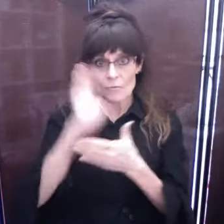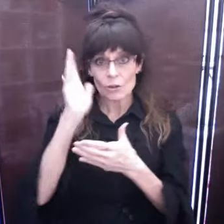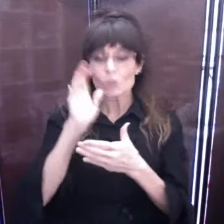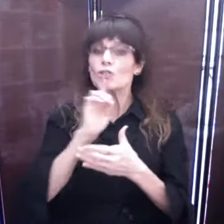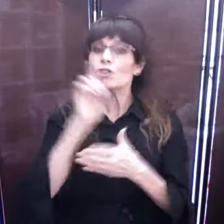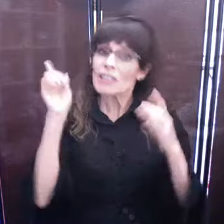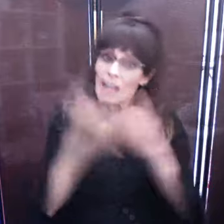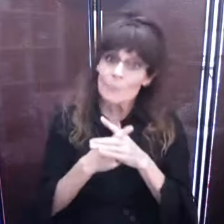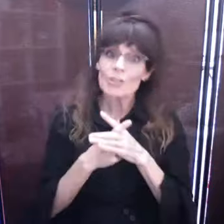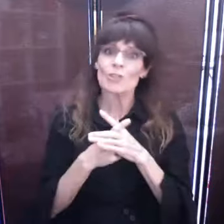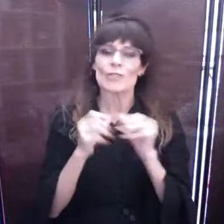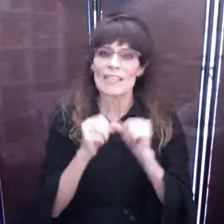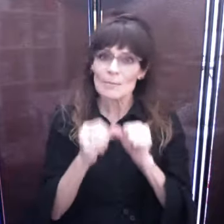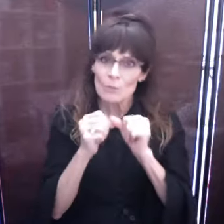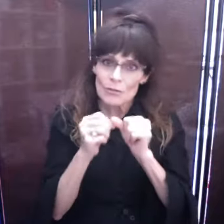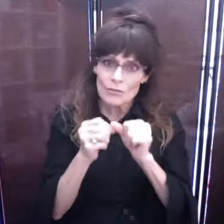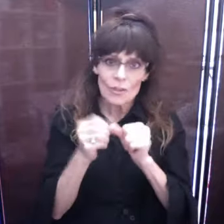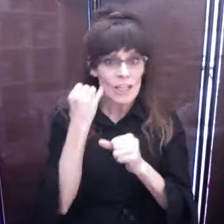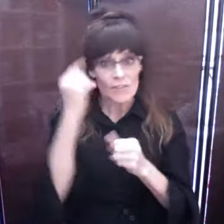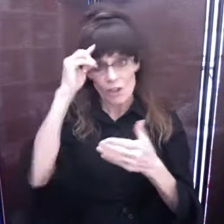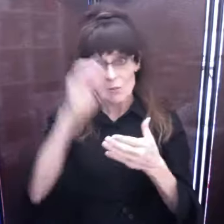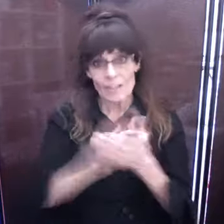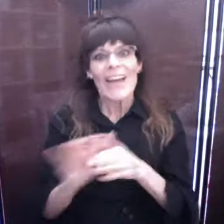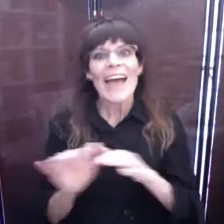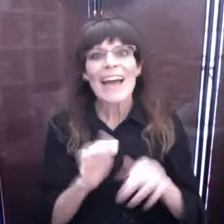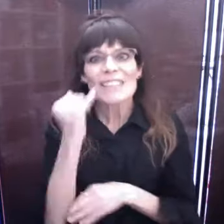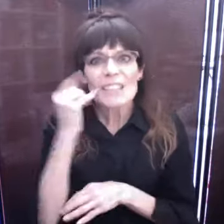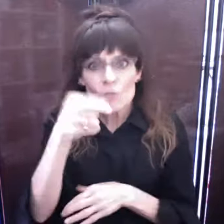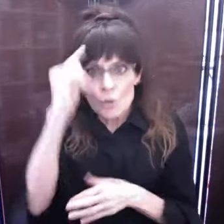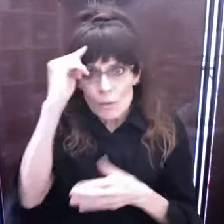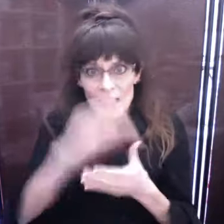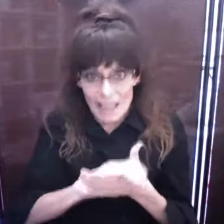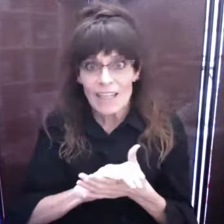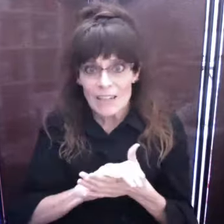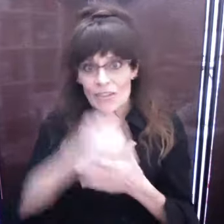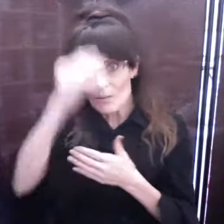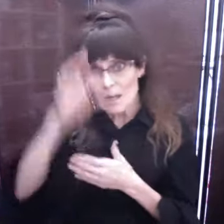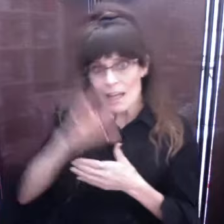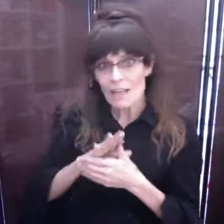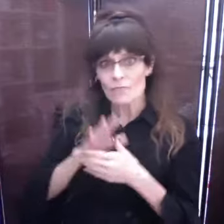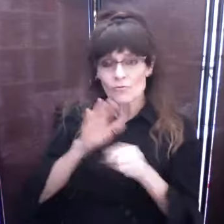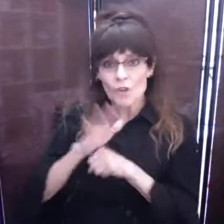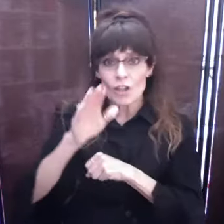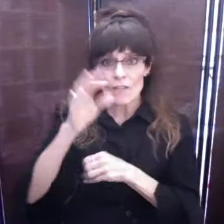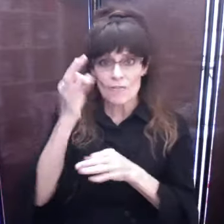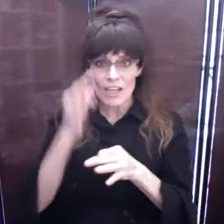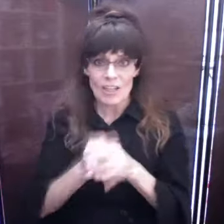Just keep moving forward. And if you don't believe, act as it. If you can act as if the man that was full of faith, you're still going to get a result.